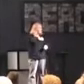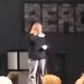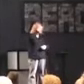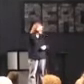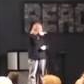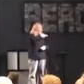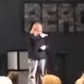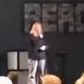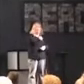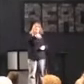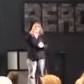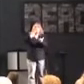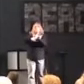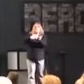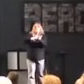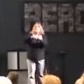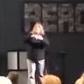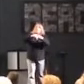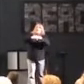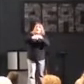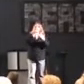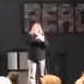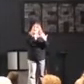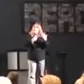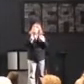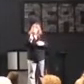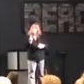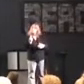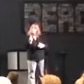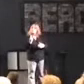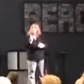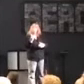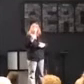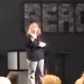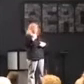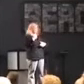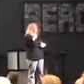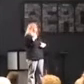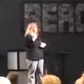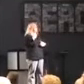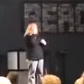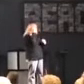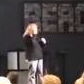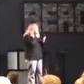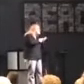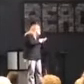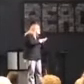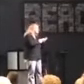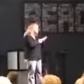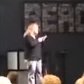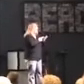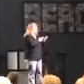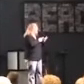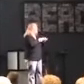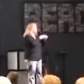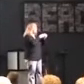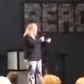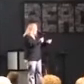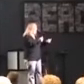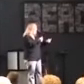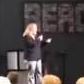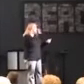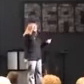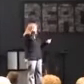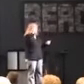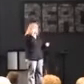I turned to him to discuss any issues I was facing, and he could be counted on to help me think things through. And my dad was